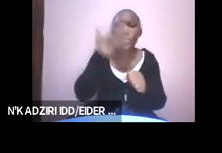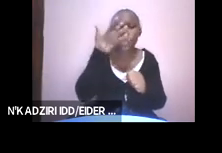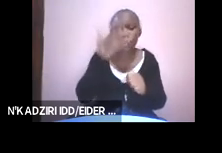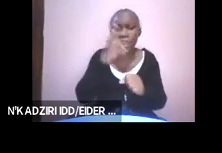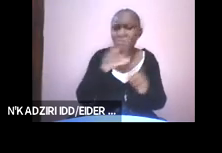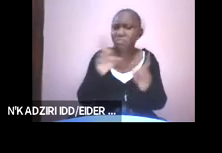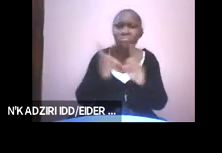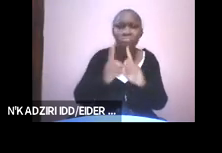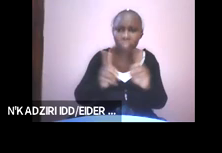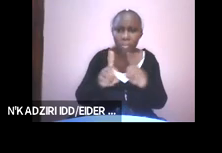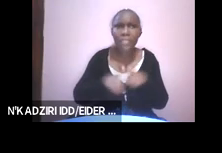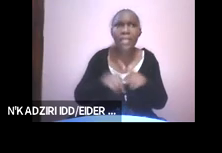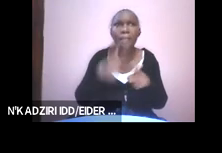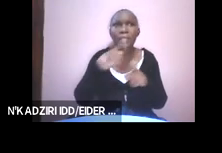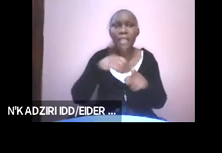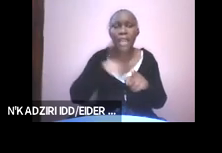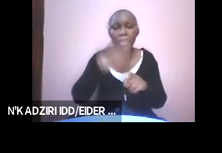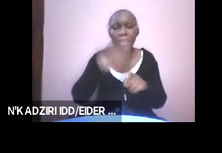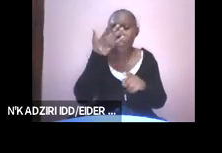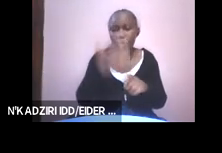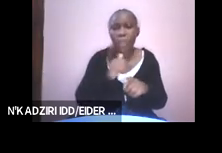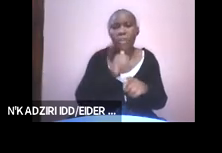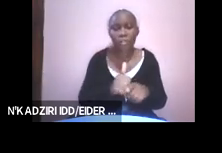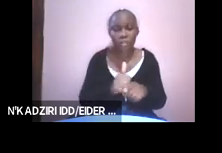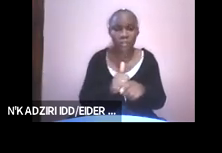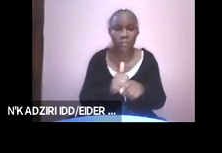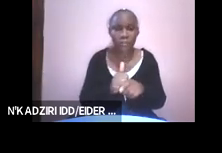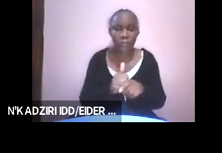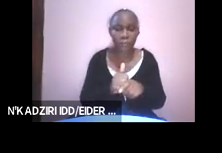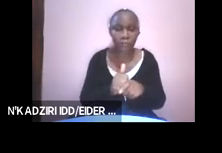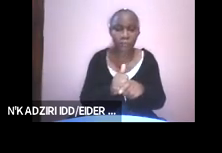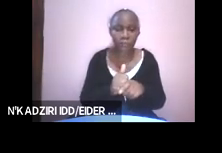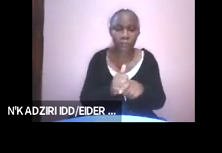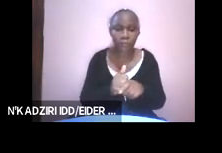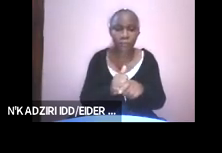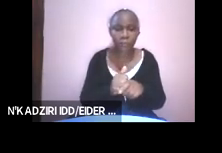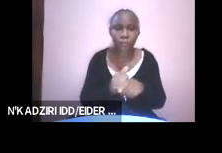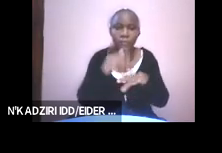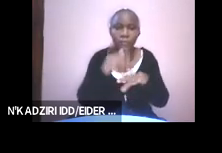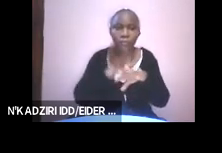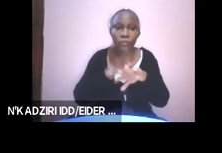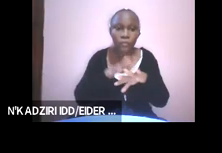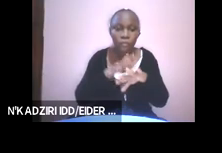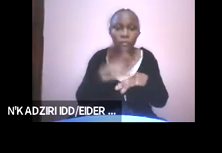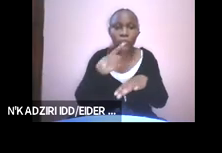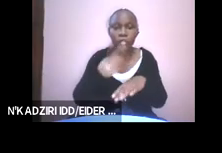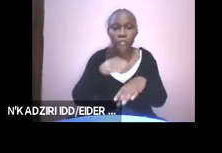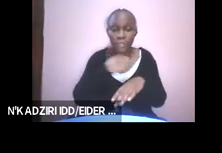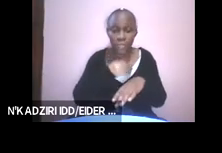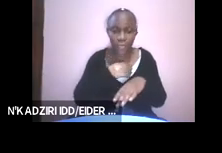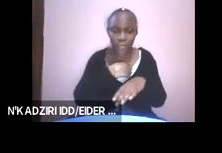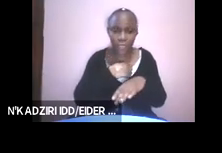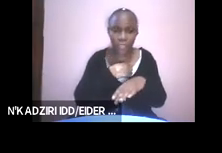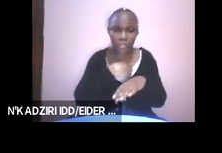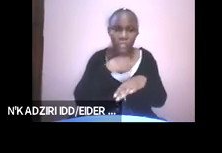see where you'd find utility for these amazing insights in your work. So as you